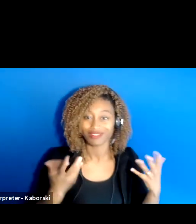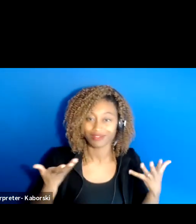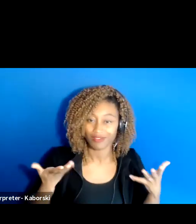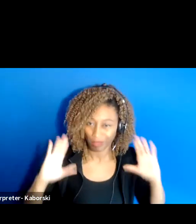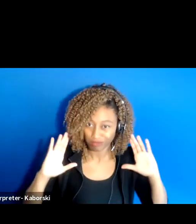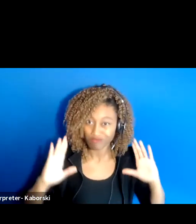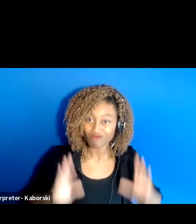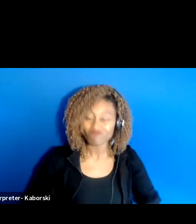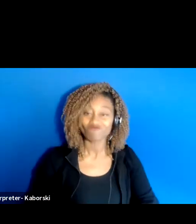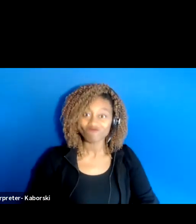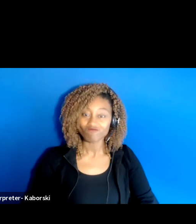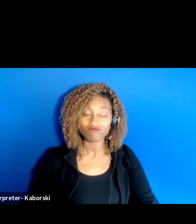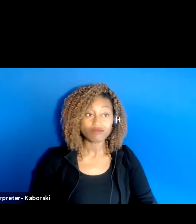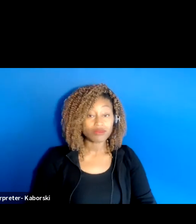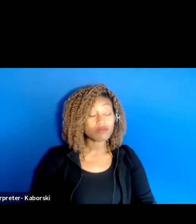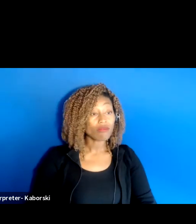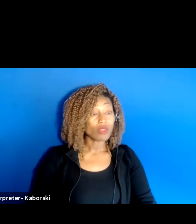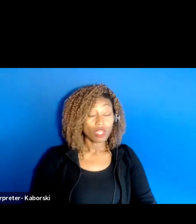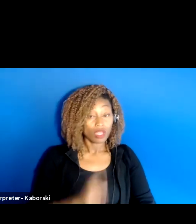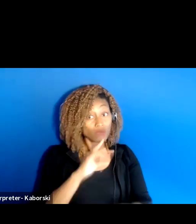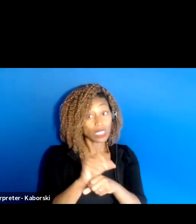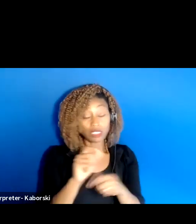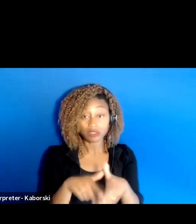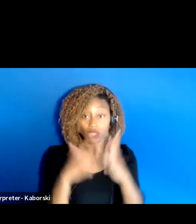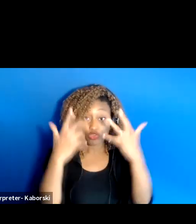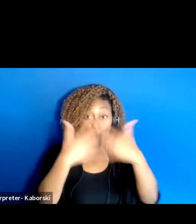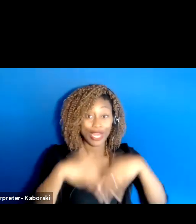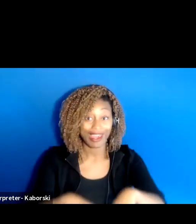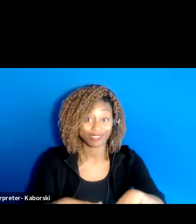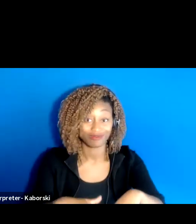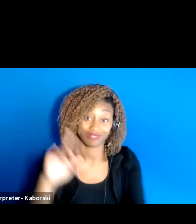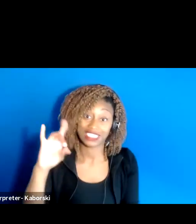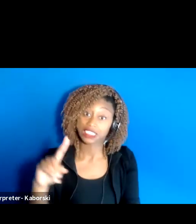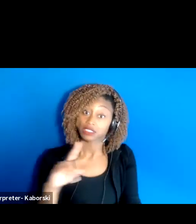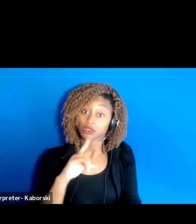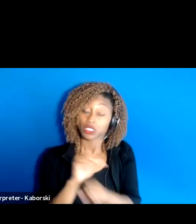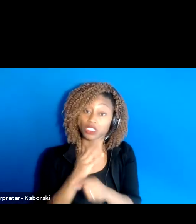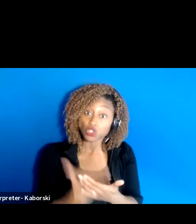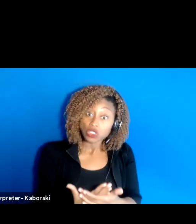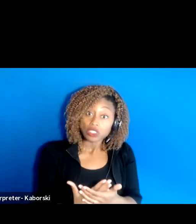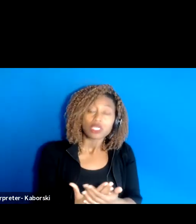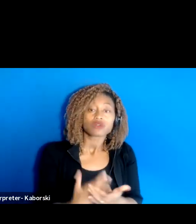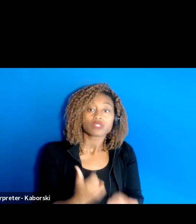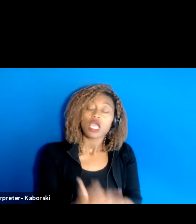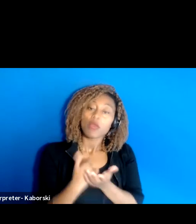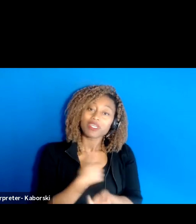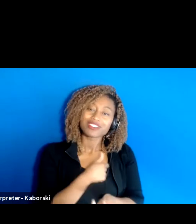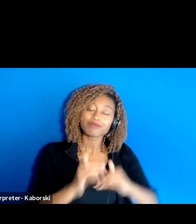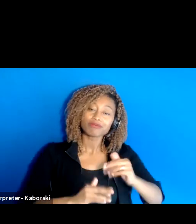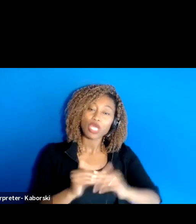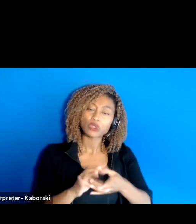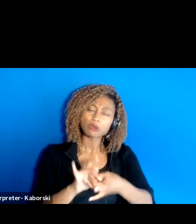And I think it's really started to work out really well, and it's helping build a really good